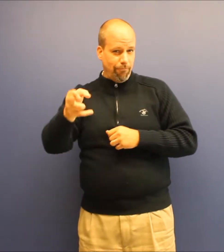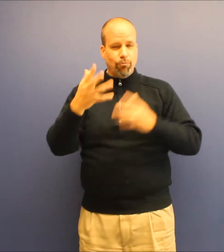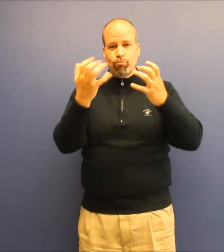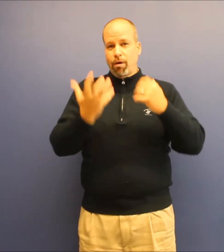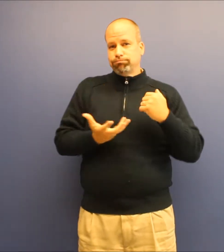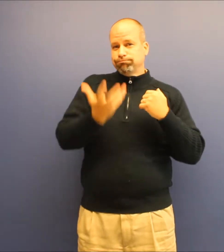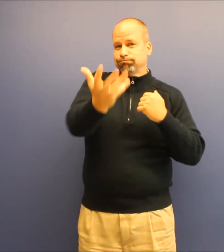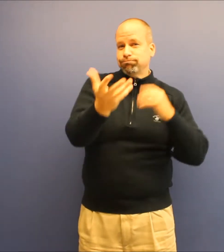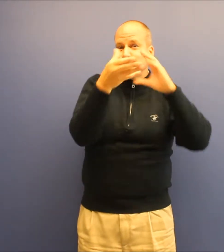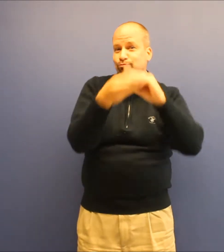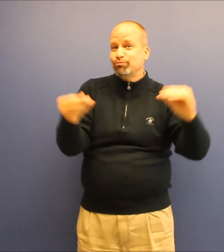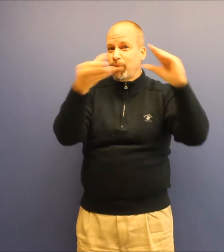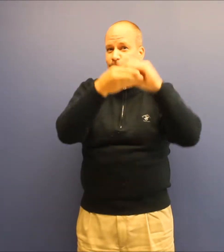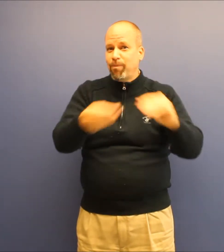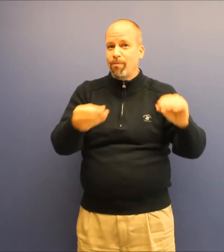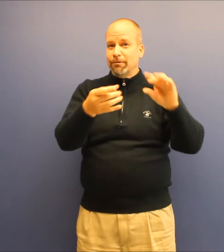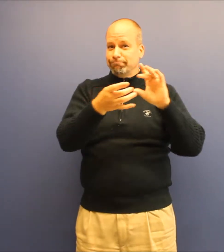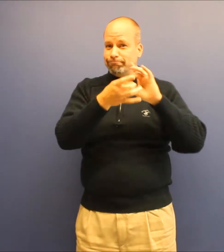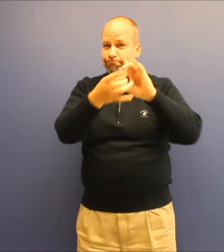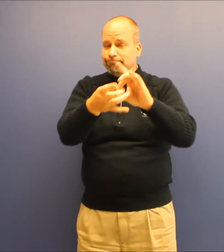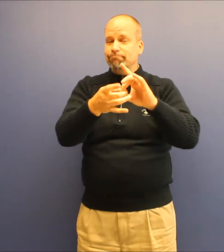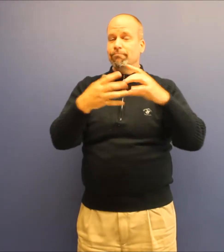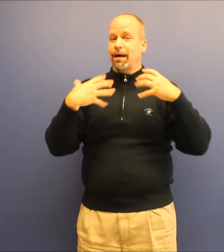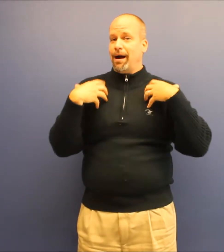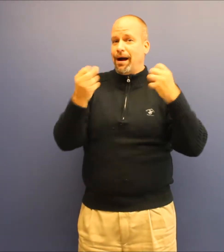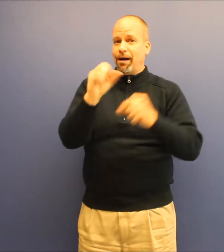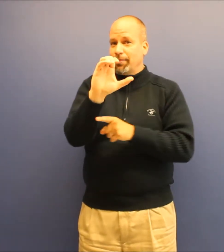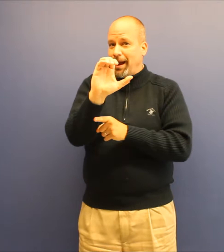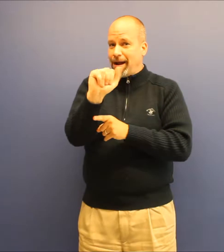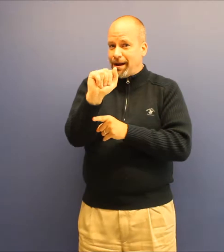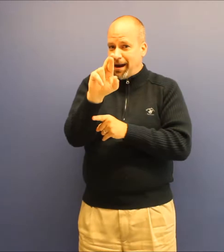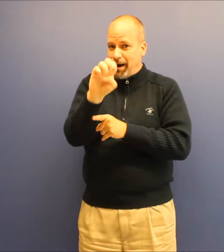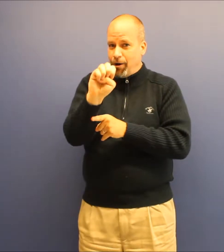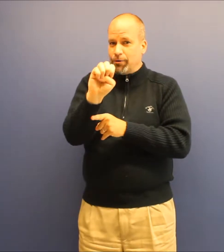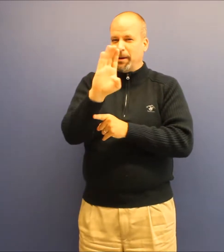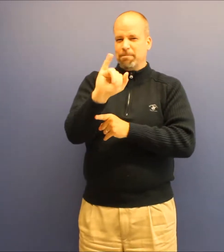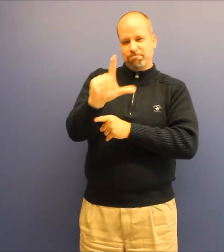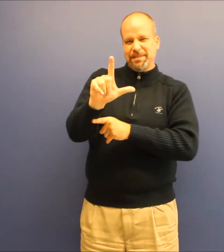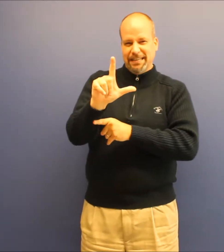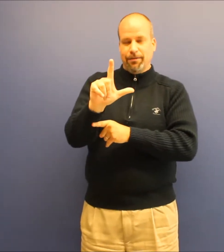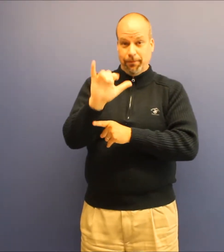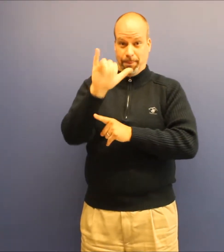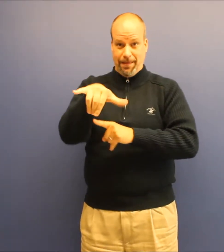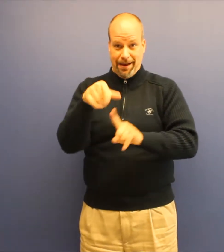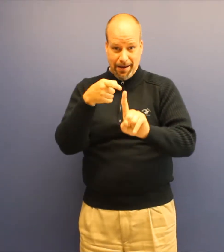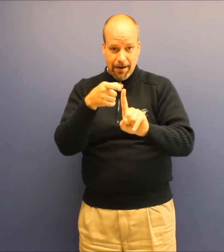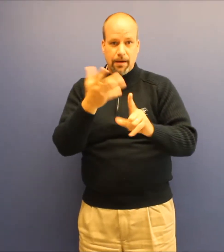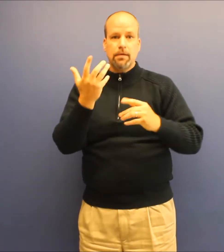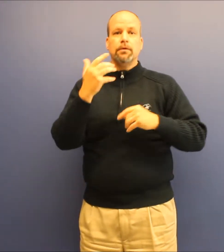Hi, Bridges for the Deaf and Hard of Hearing wants to share information about the proposed health care bill with you.